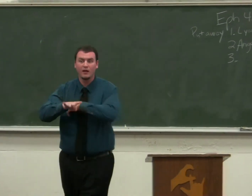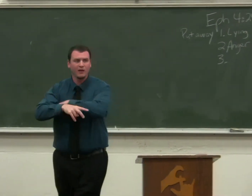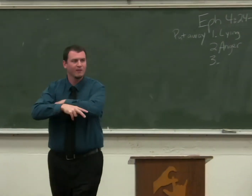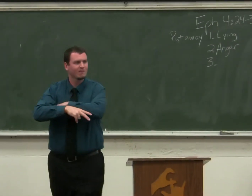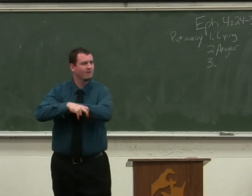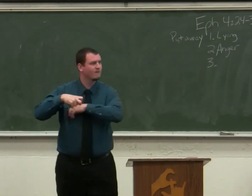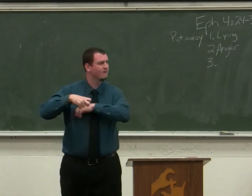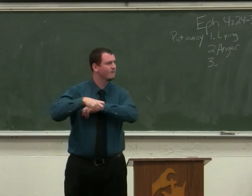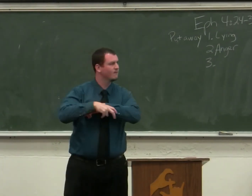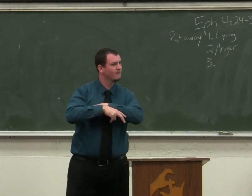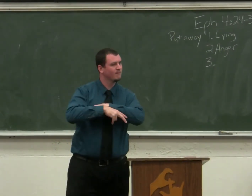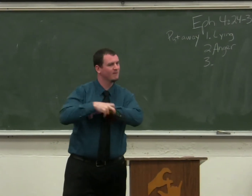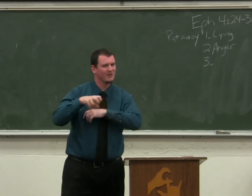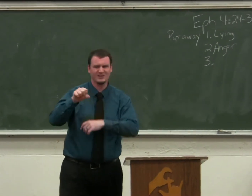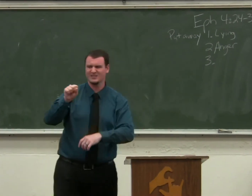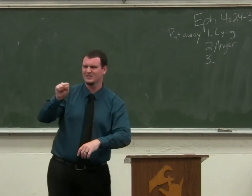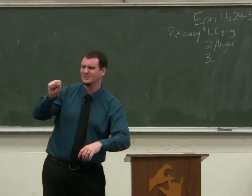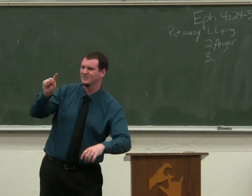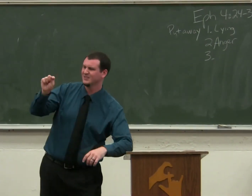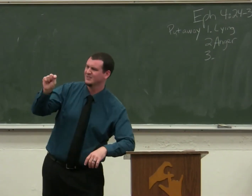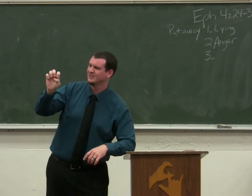Verse 28, what does it say there?